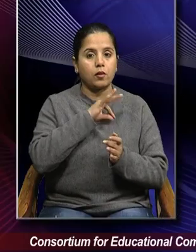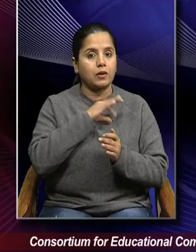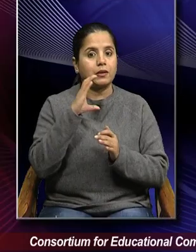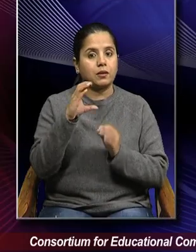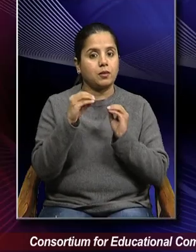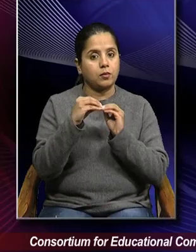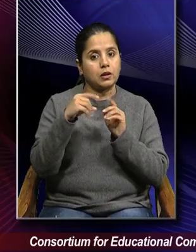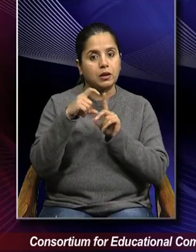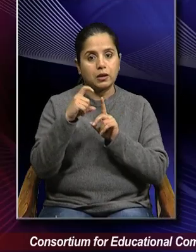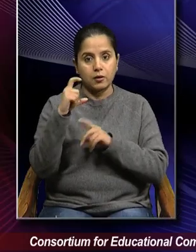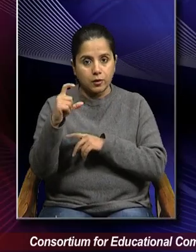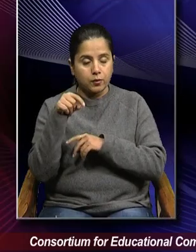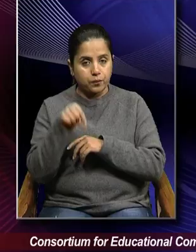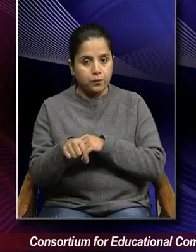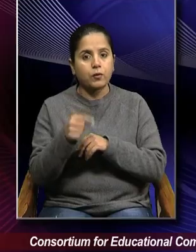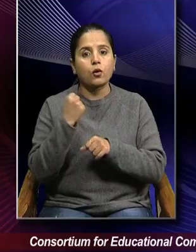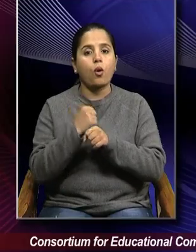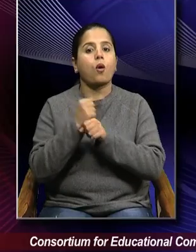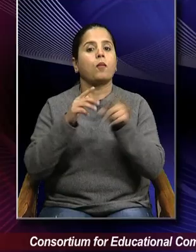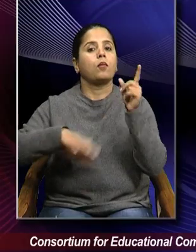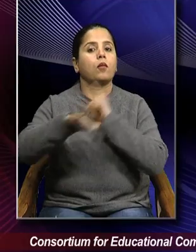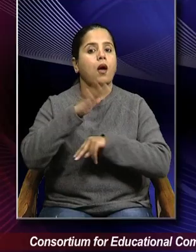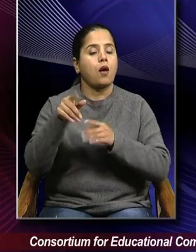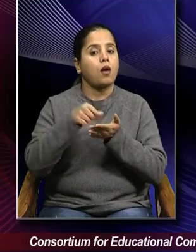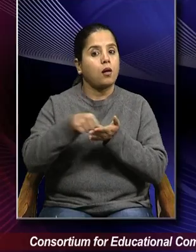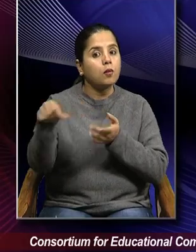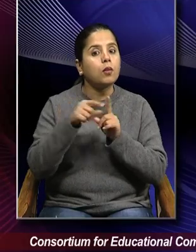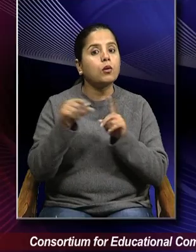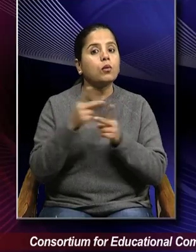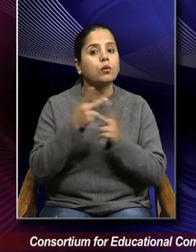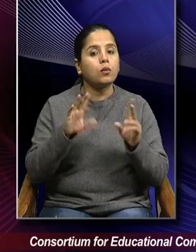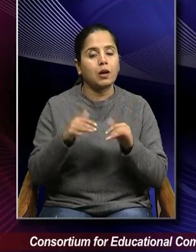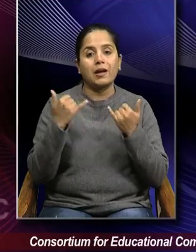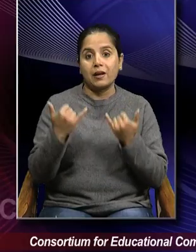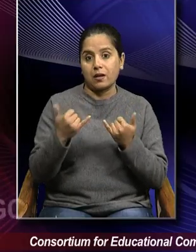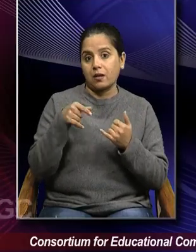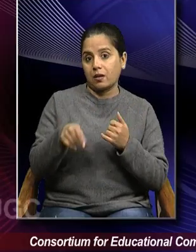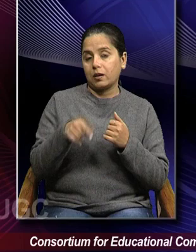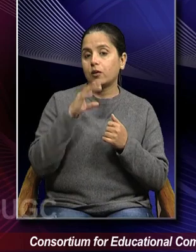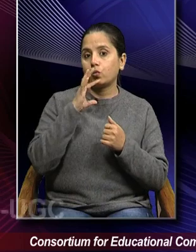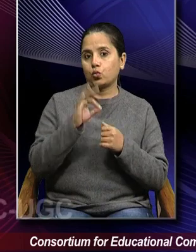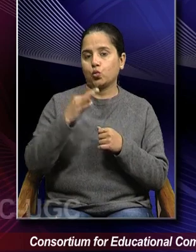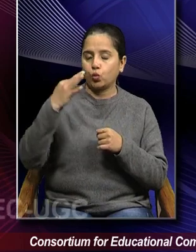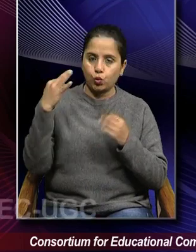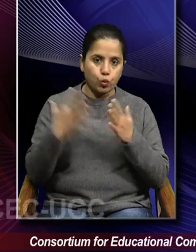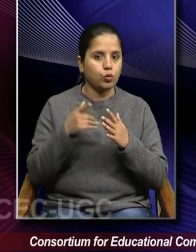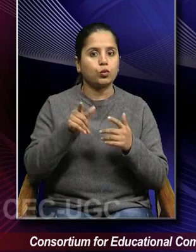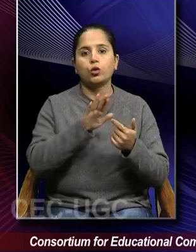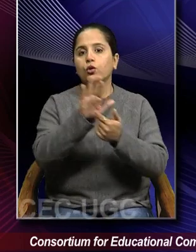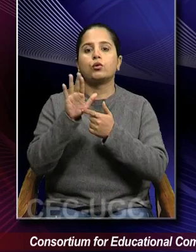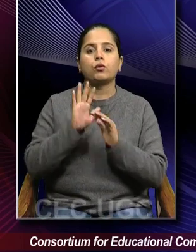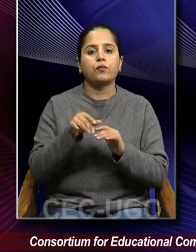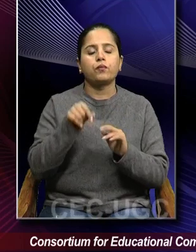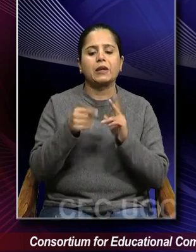CBDC with which the government has implemented it now, and it is actually a new reality. And what